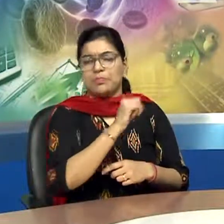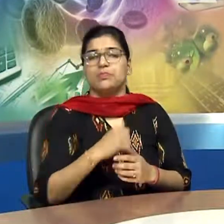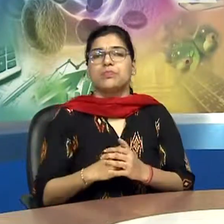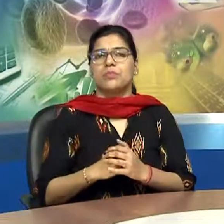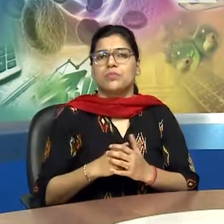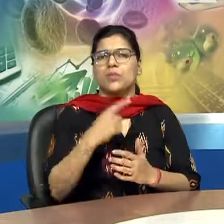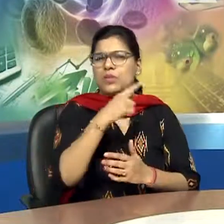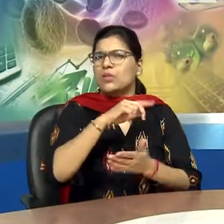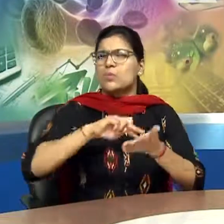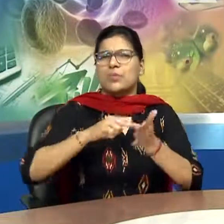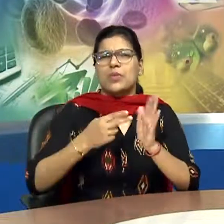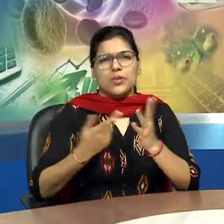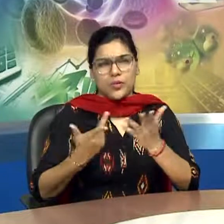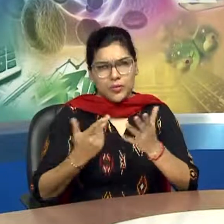drugs name.